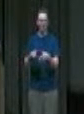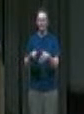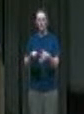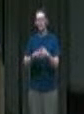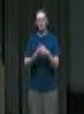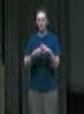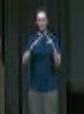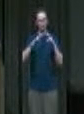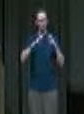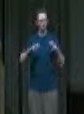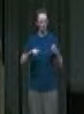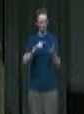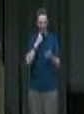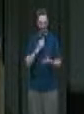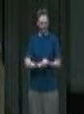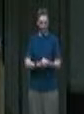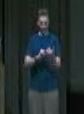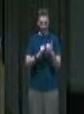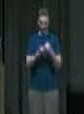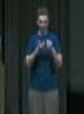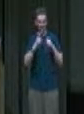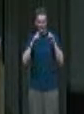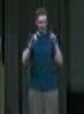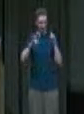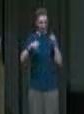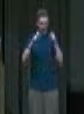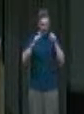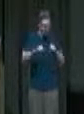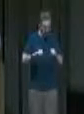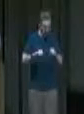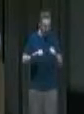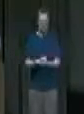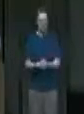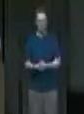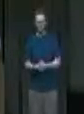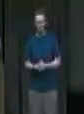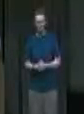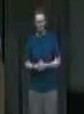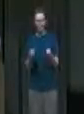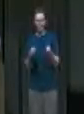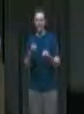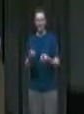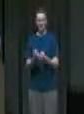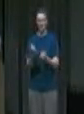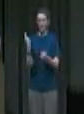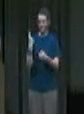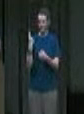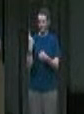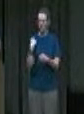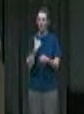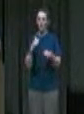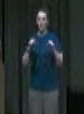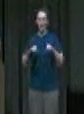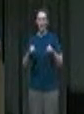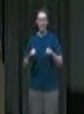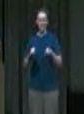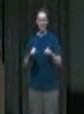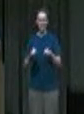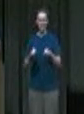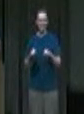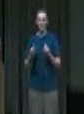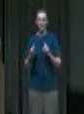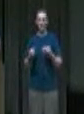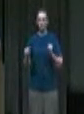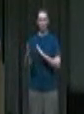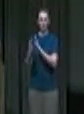asking very seriously, how do we achieve these things? So last year, we were able to go to the